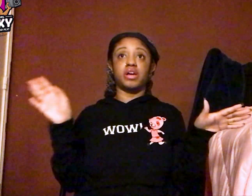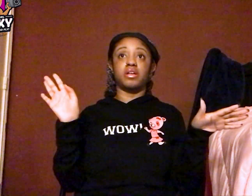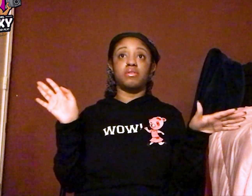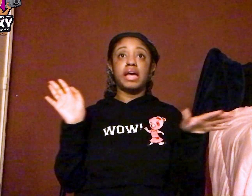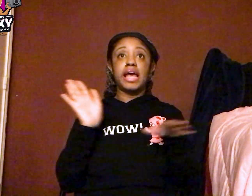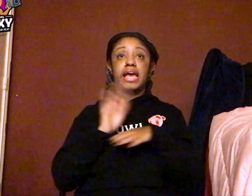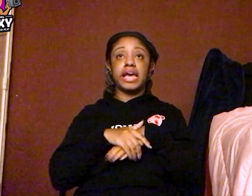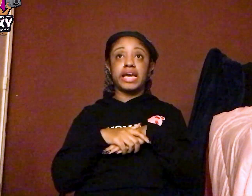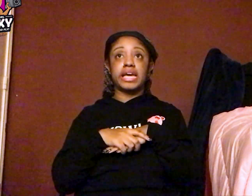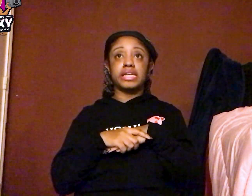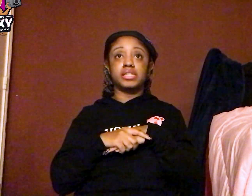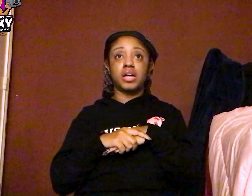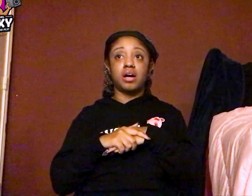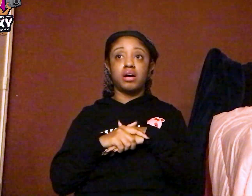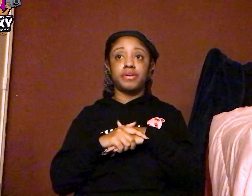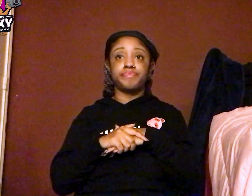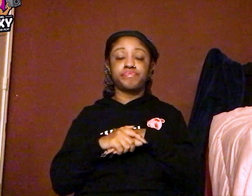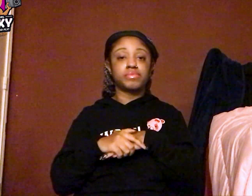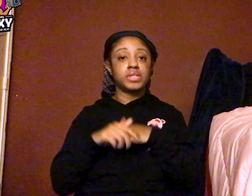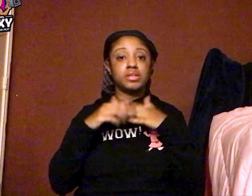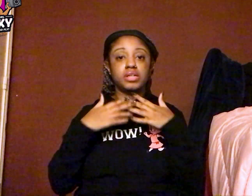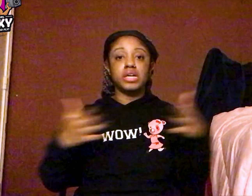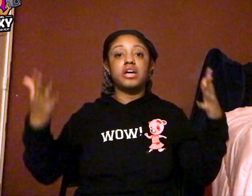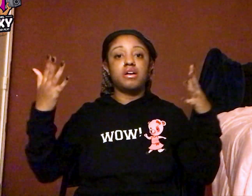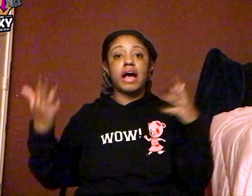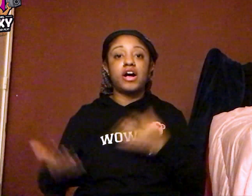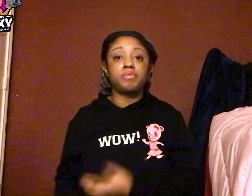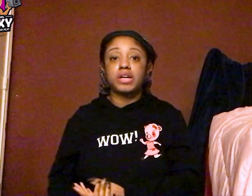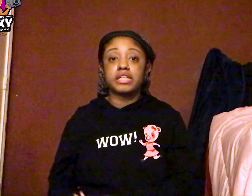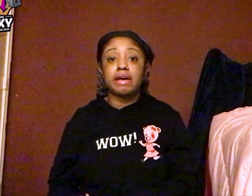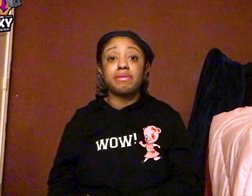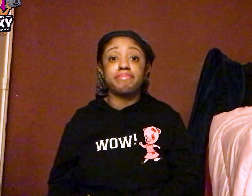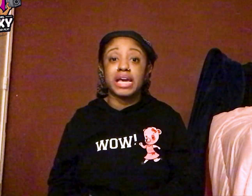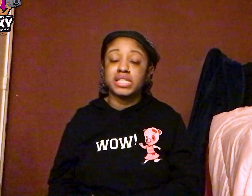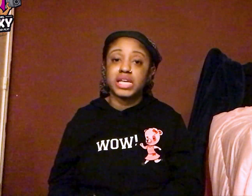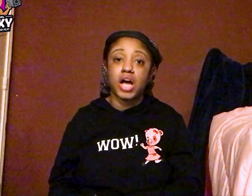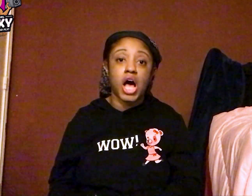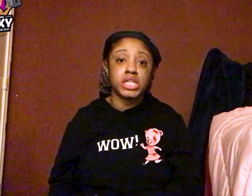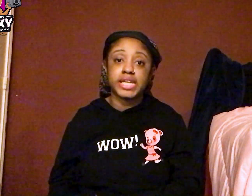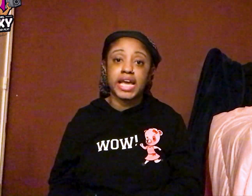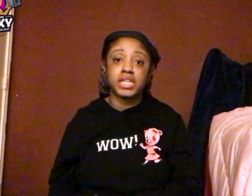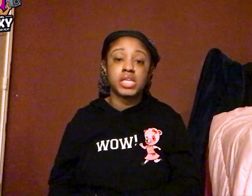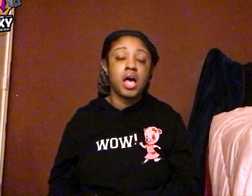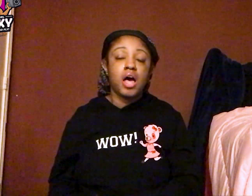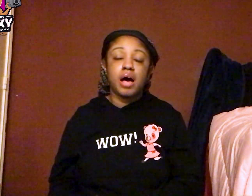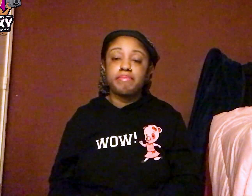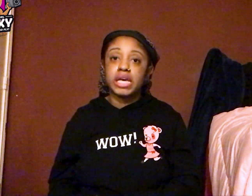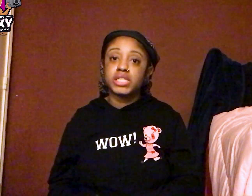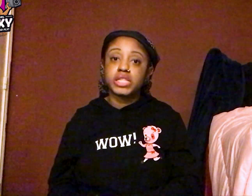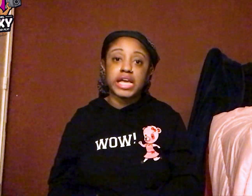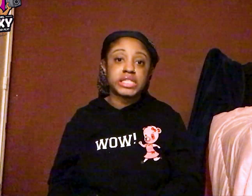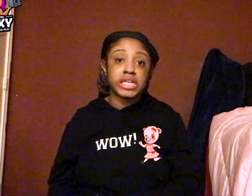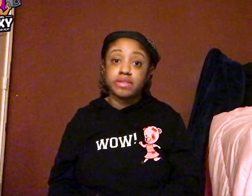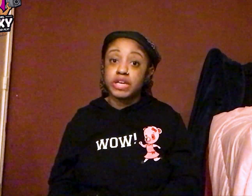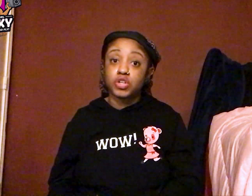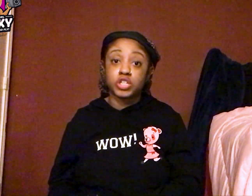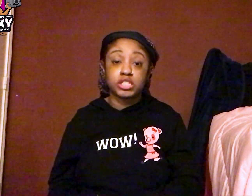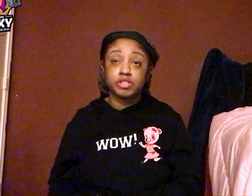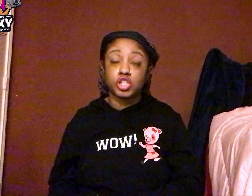know. And, you know, I hope you guys have amazing holidays, amazing Thanksgiving. Christmas is